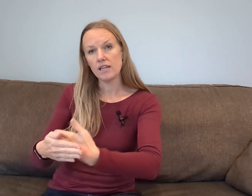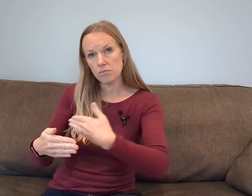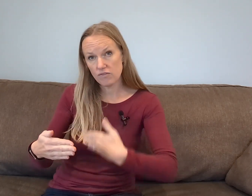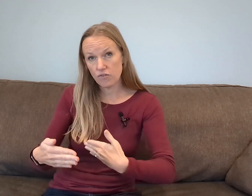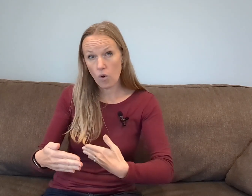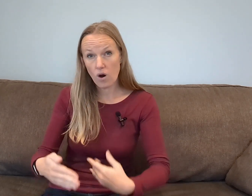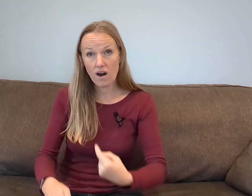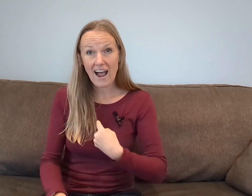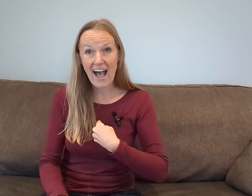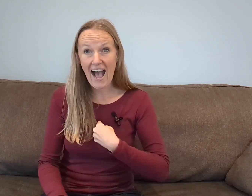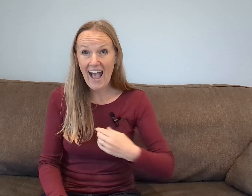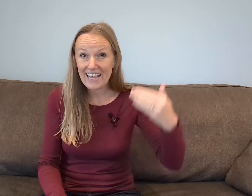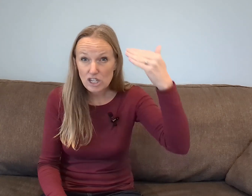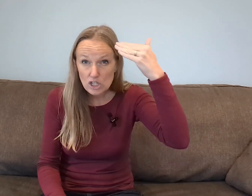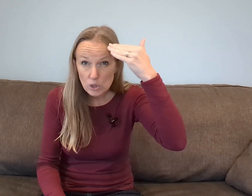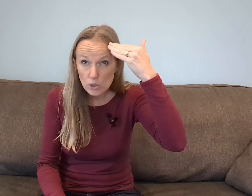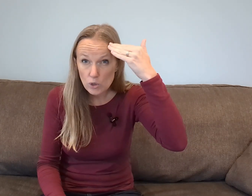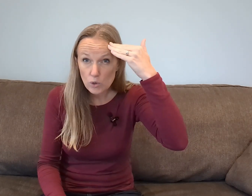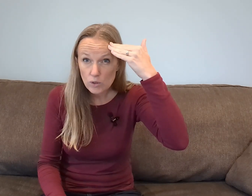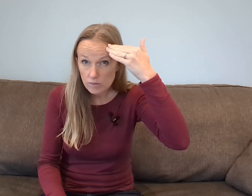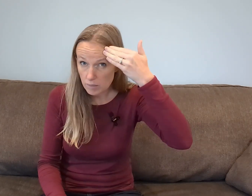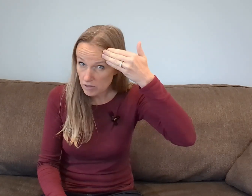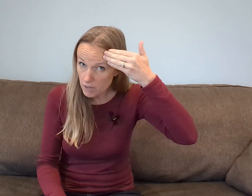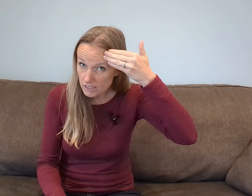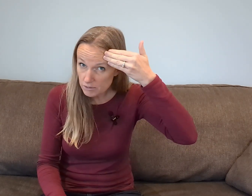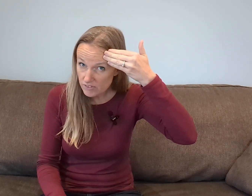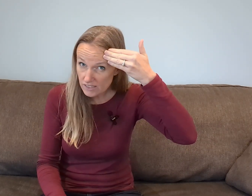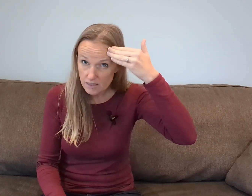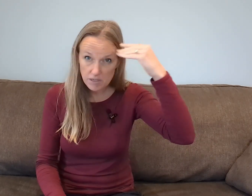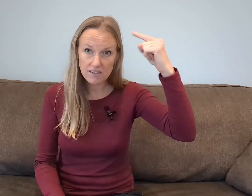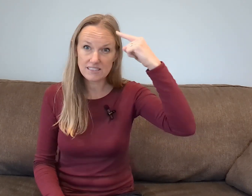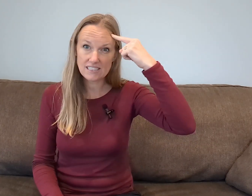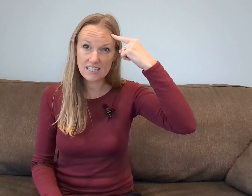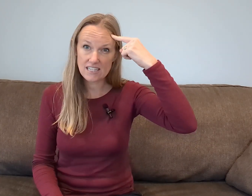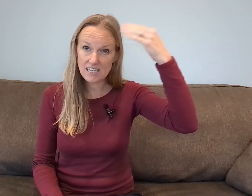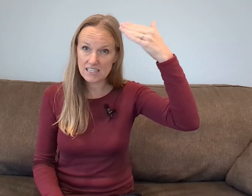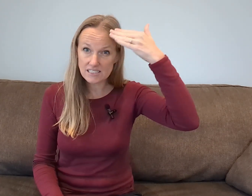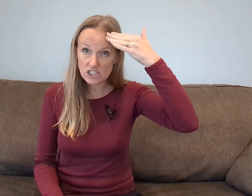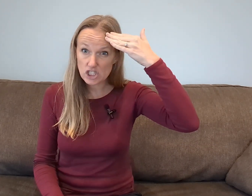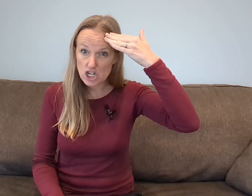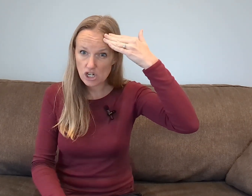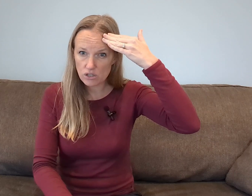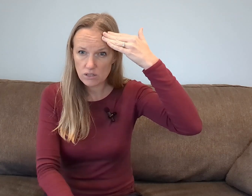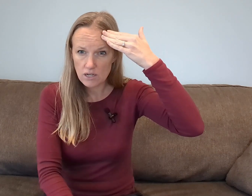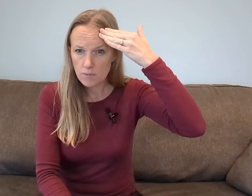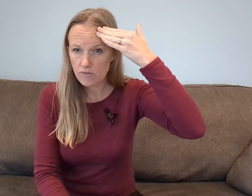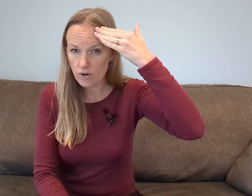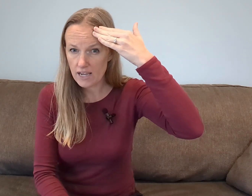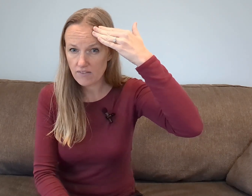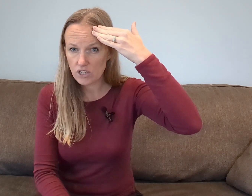Okay? Before I knew. Remember, your multiple fingers up here. This is to think and this is to know. Before I ever